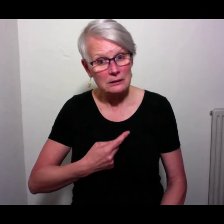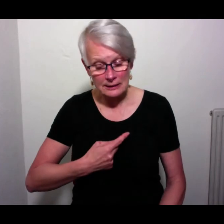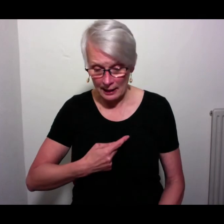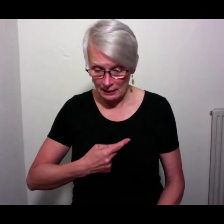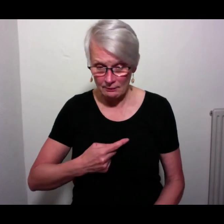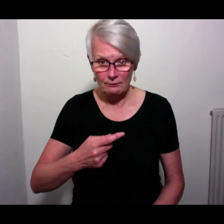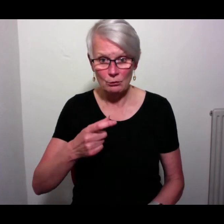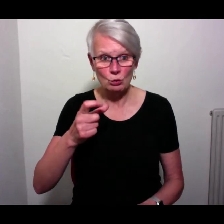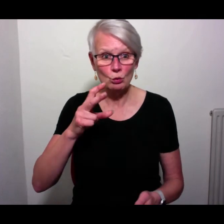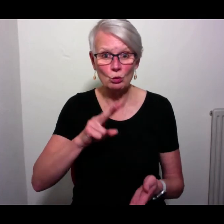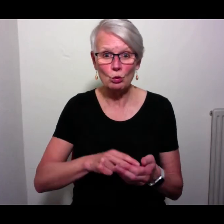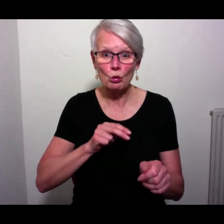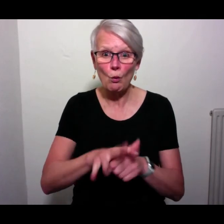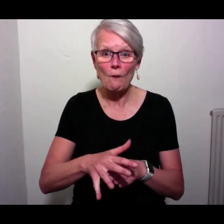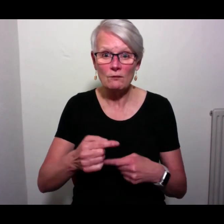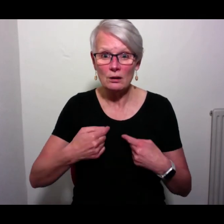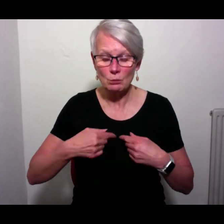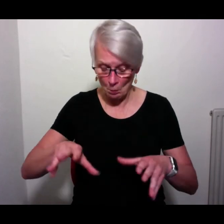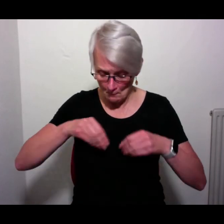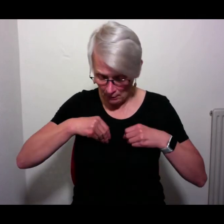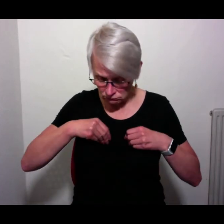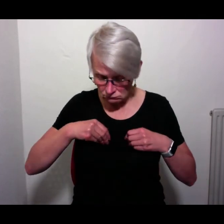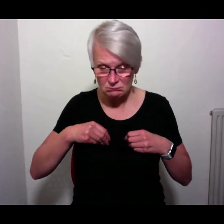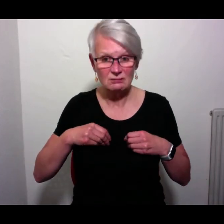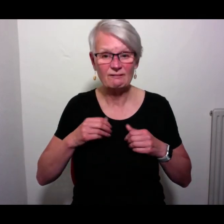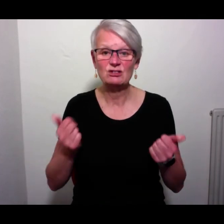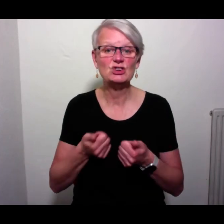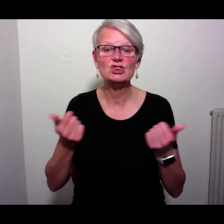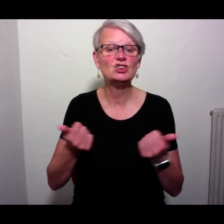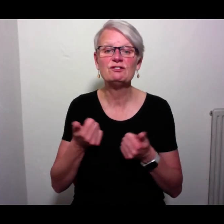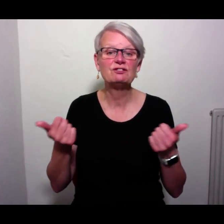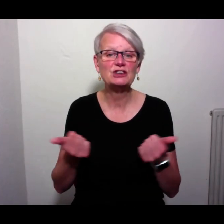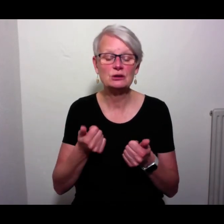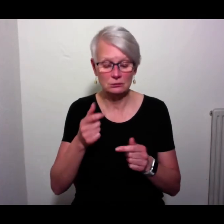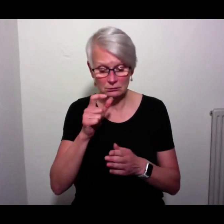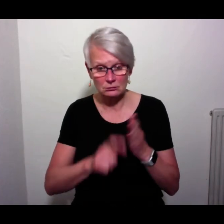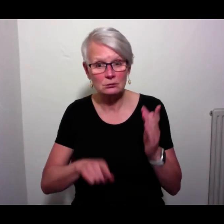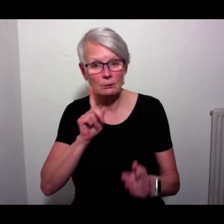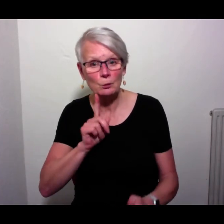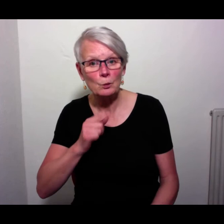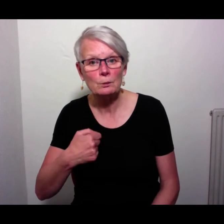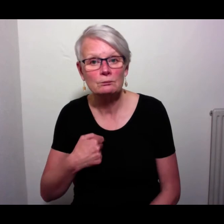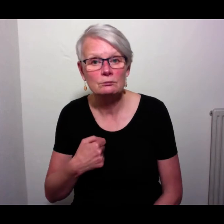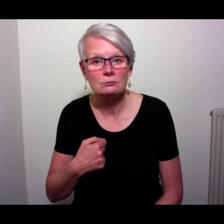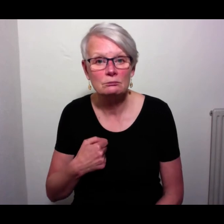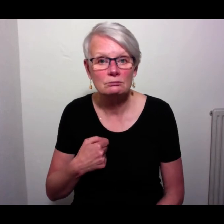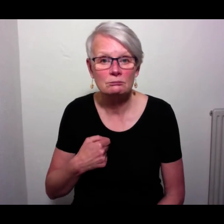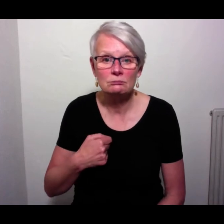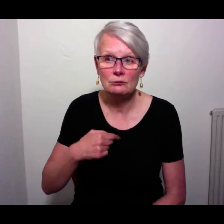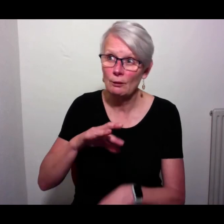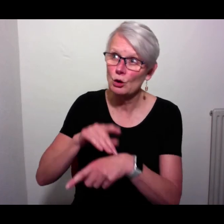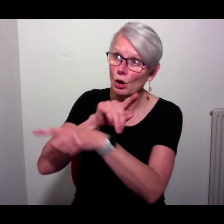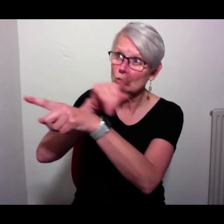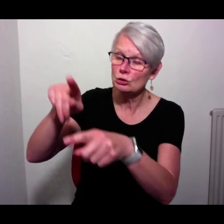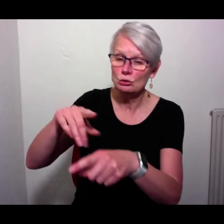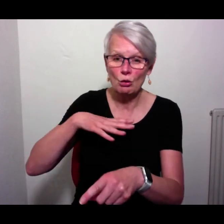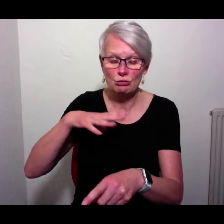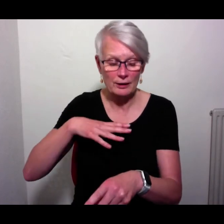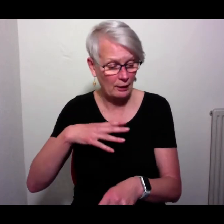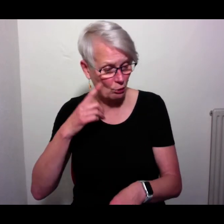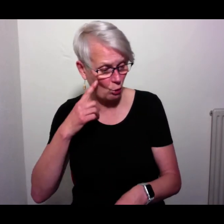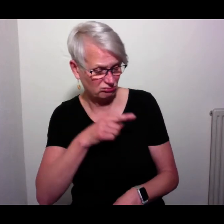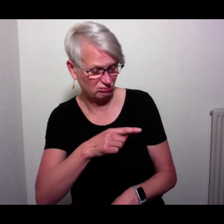COVID, I'm gone. As a disabled woman, my treatment has already been